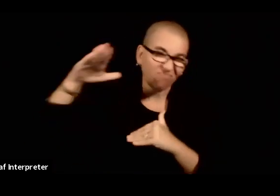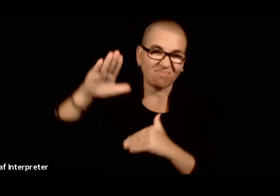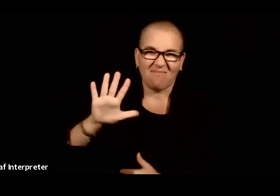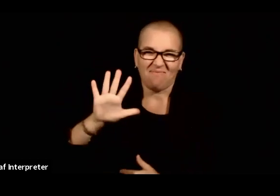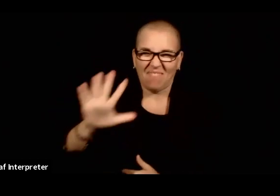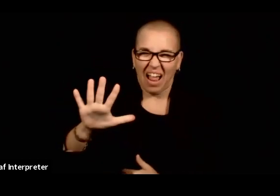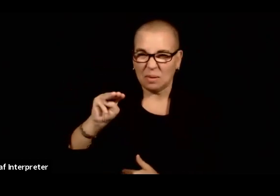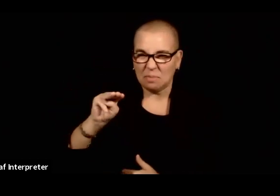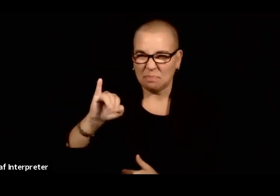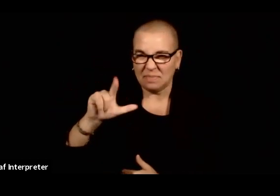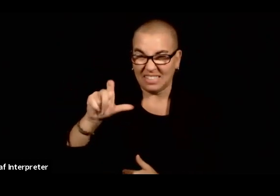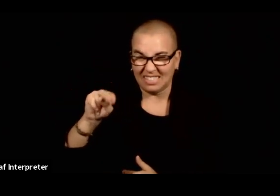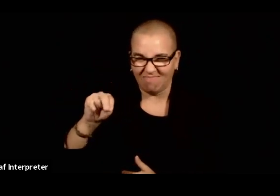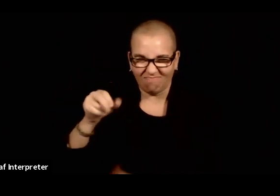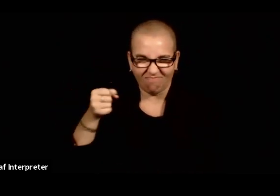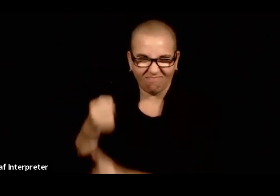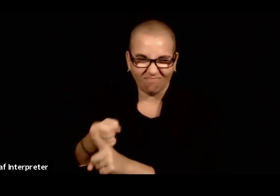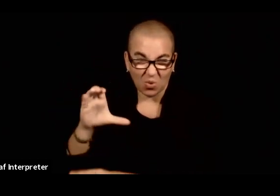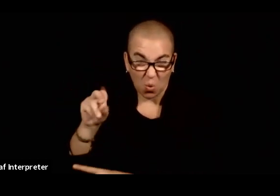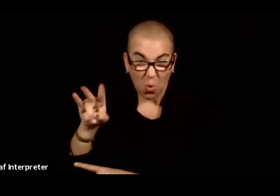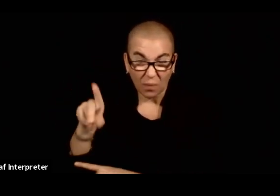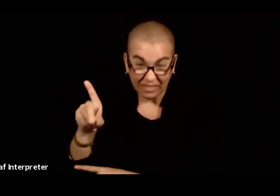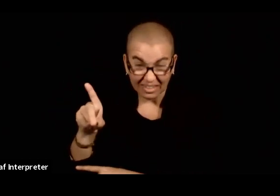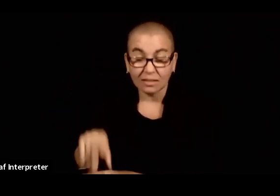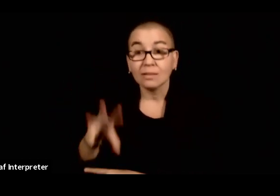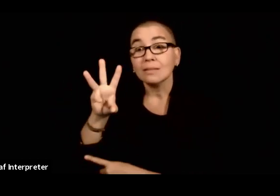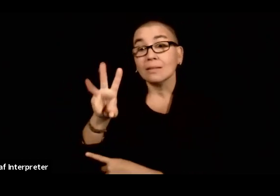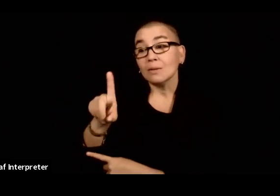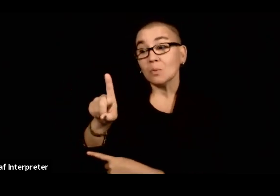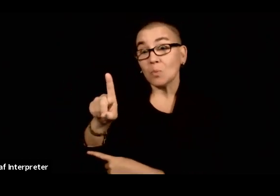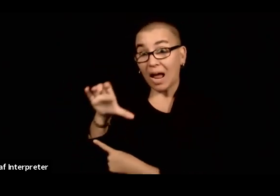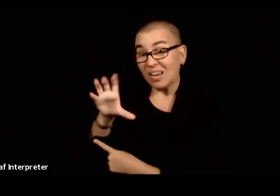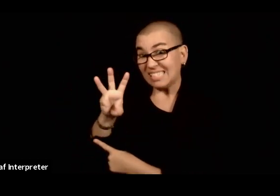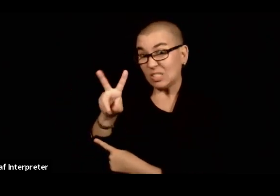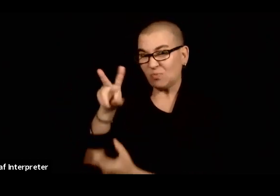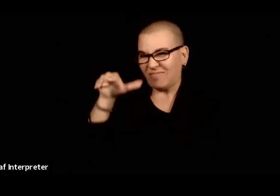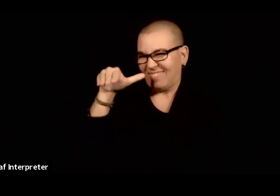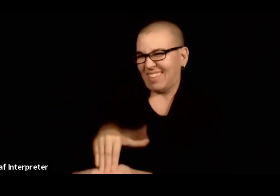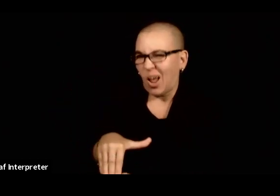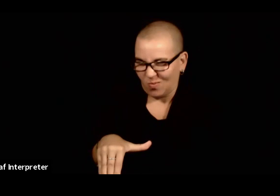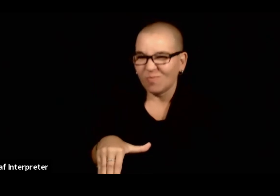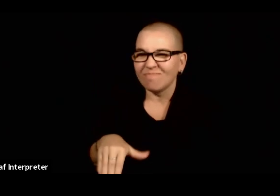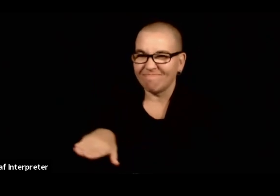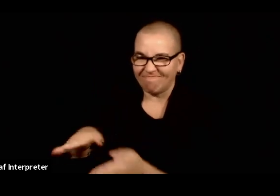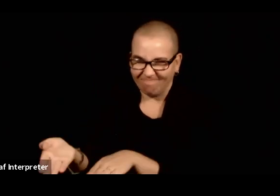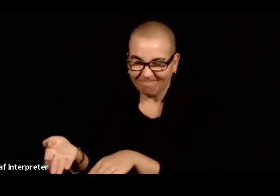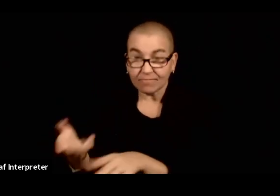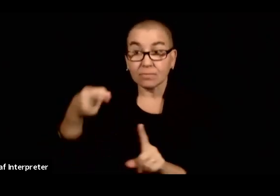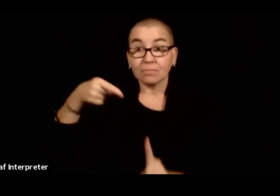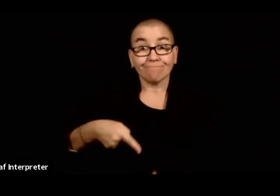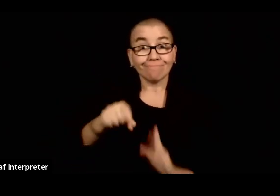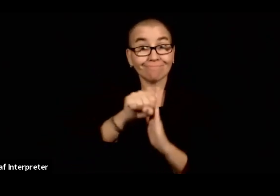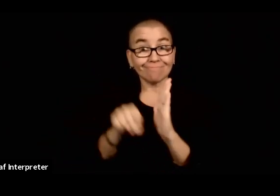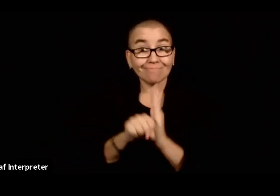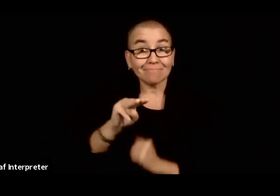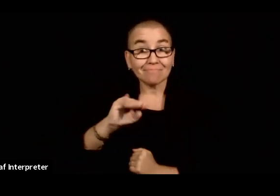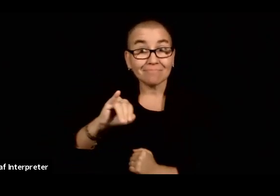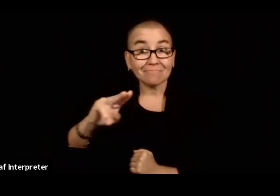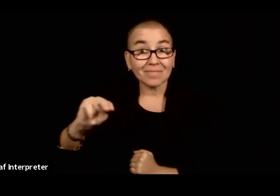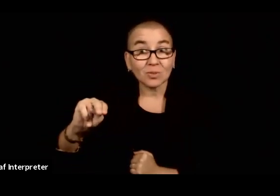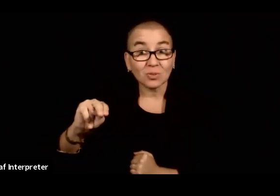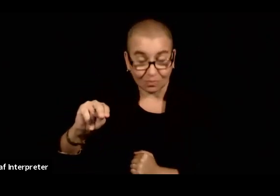162,000 deaths from COVID-19. Here in Minnesota, we are announcing today 625 additional